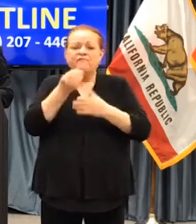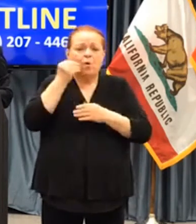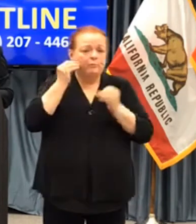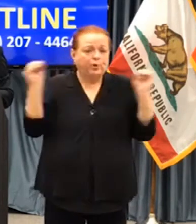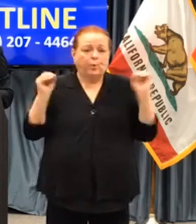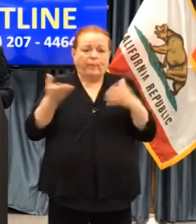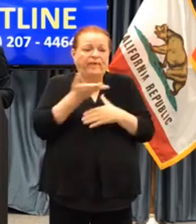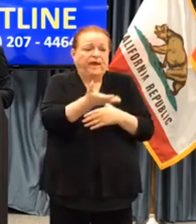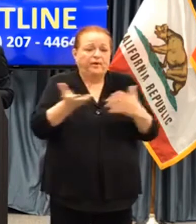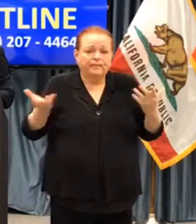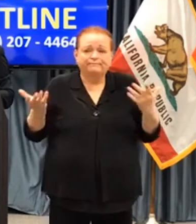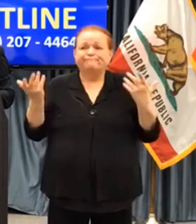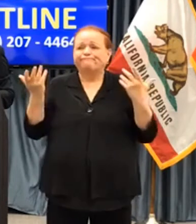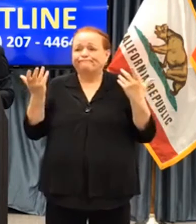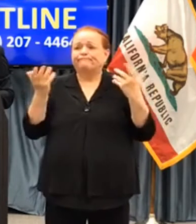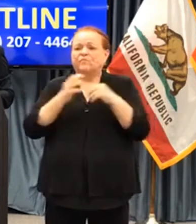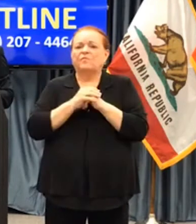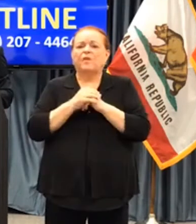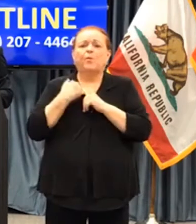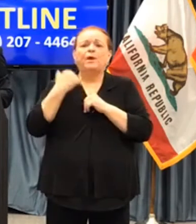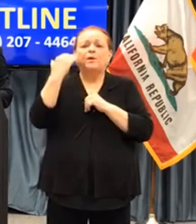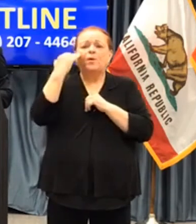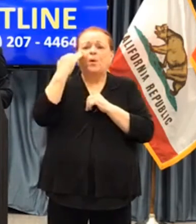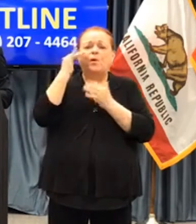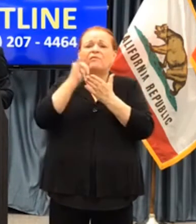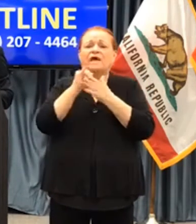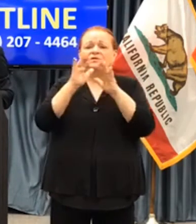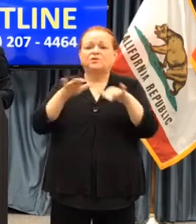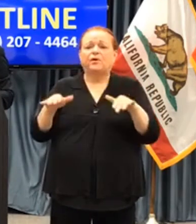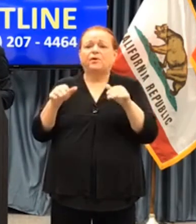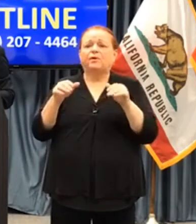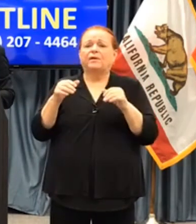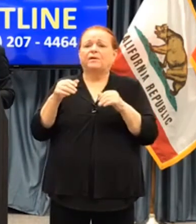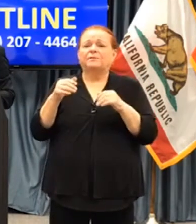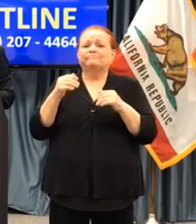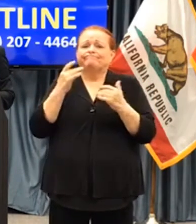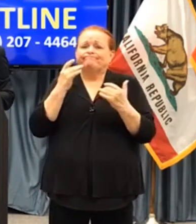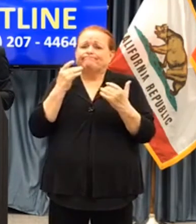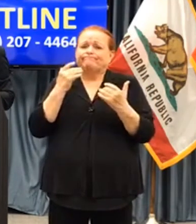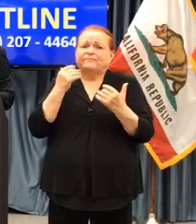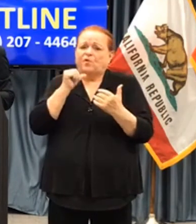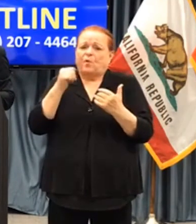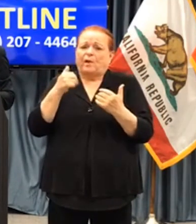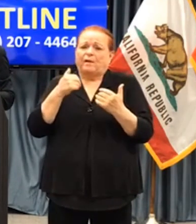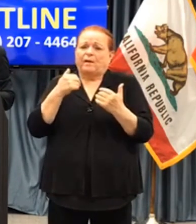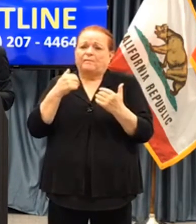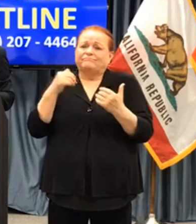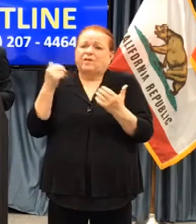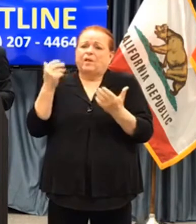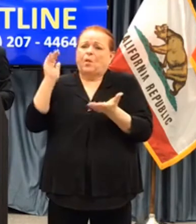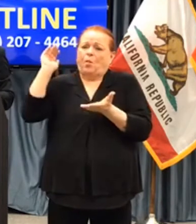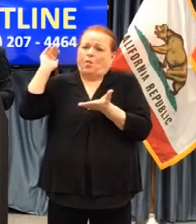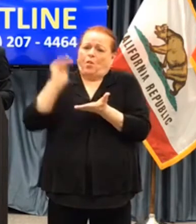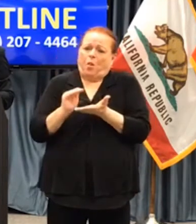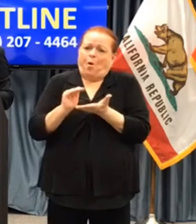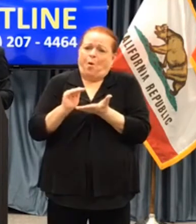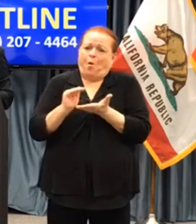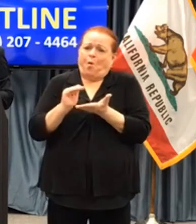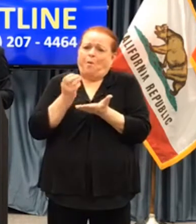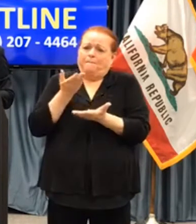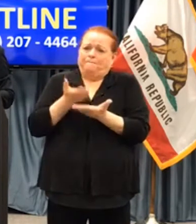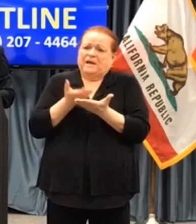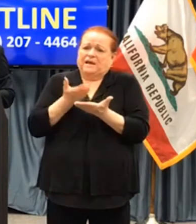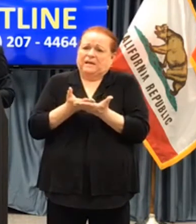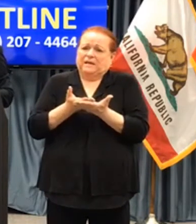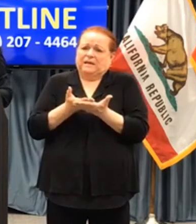all know that children of lower socioeconomic means don't always have access to the internet in their